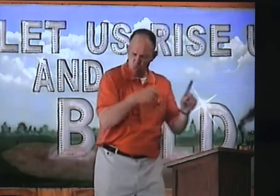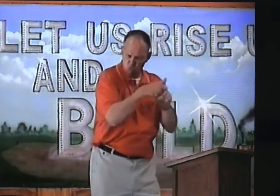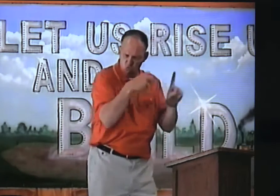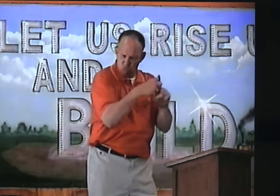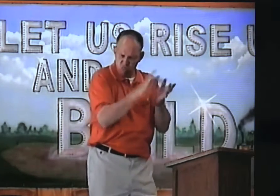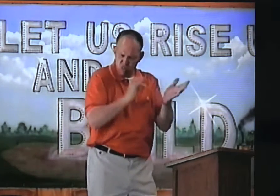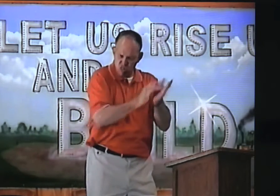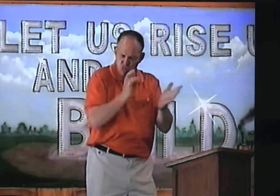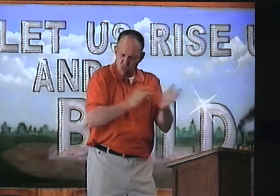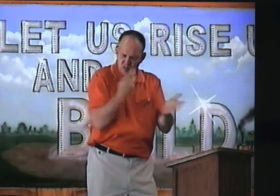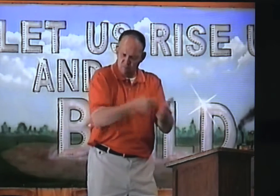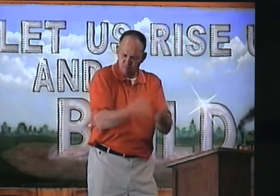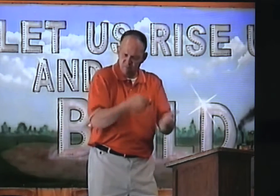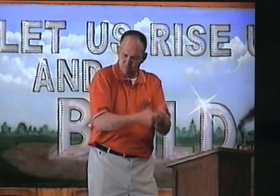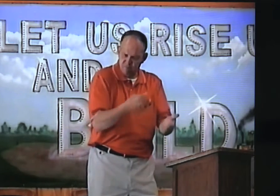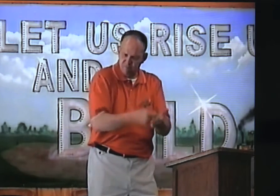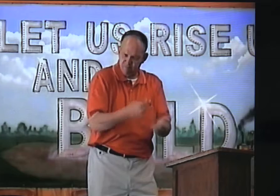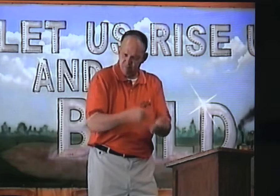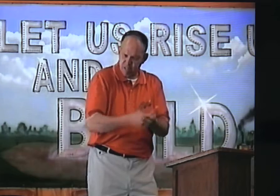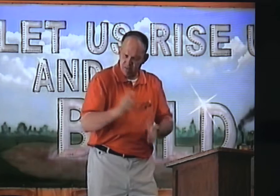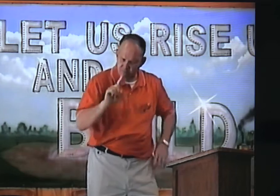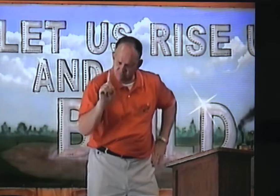goal. I said, you bother him and take advantage of his money?